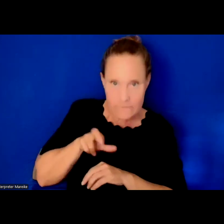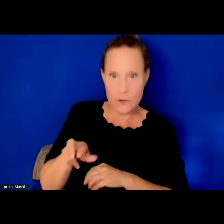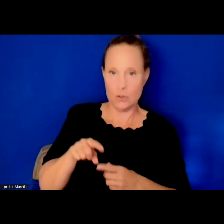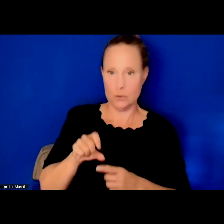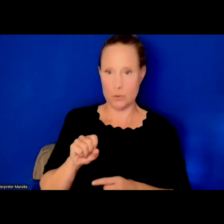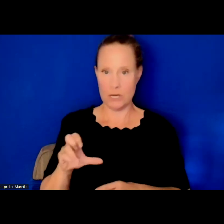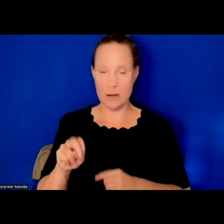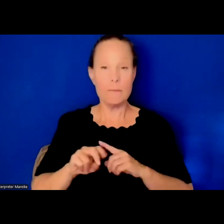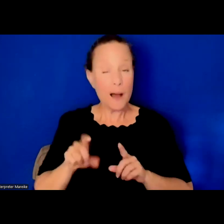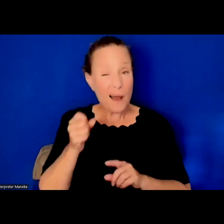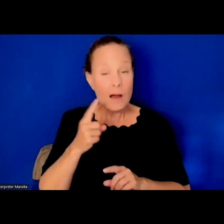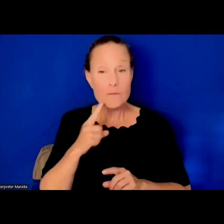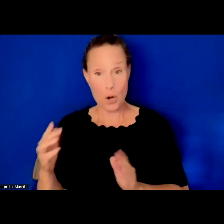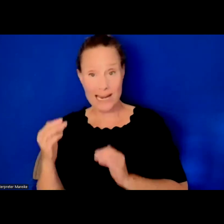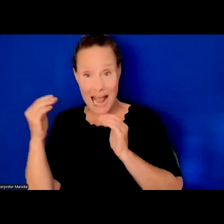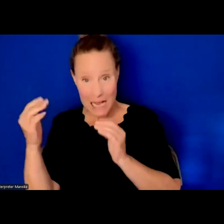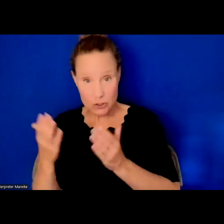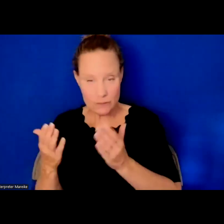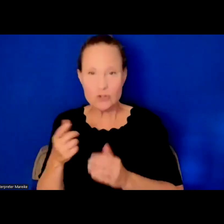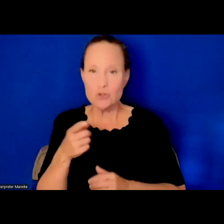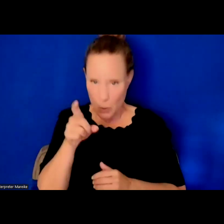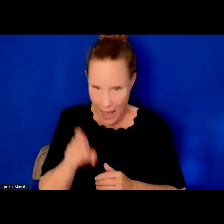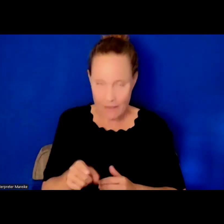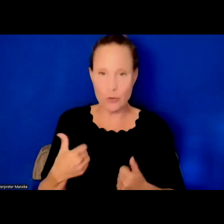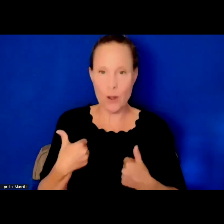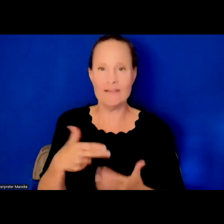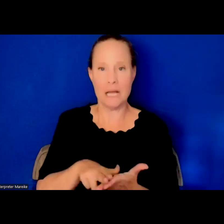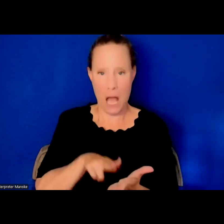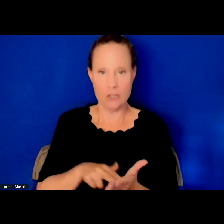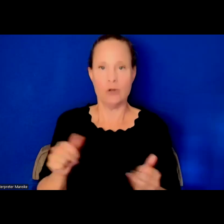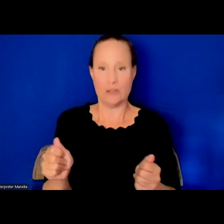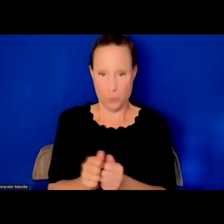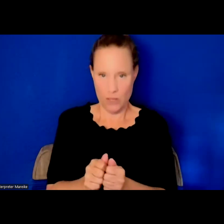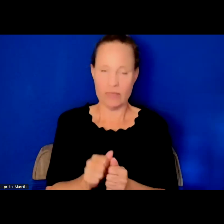services, though, you have to be contracted with the social care network.